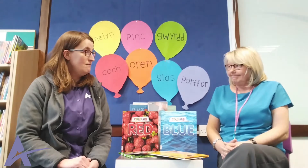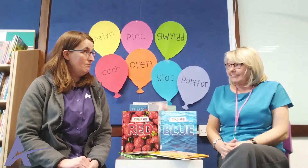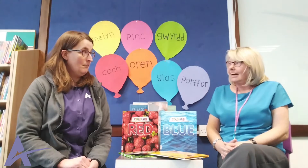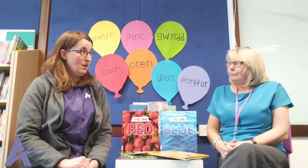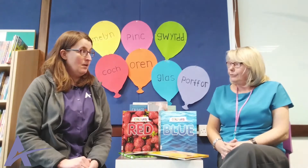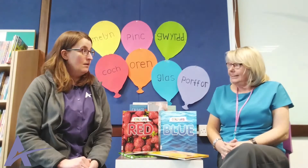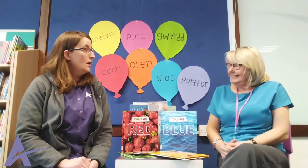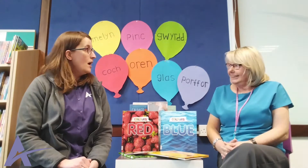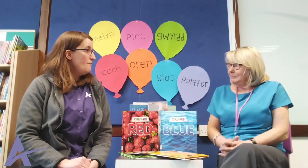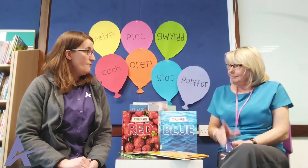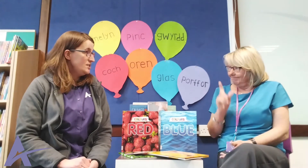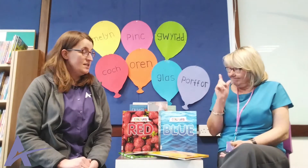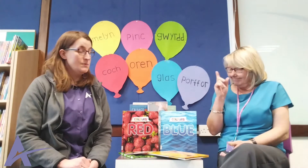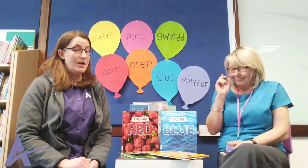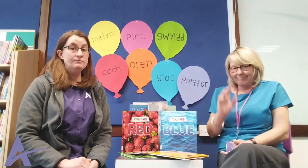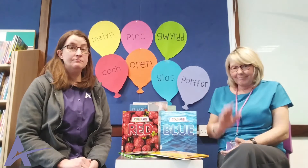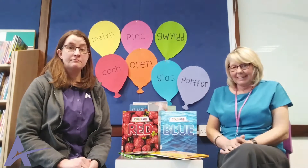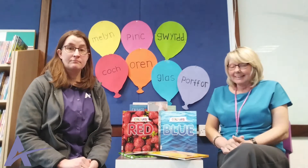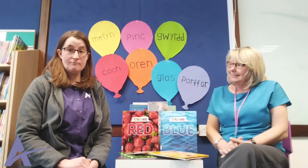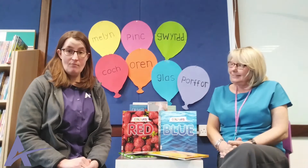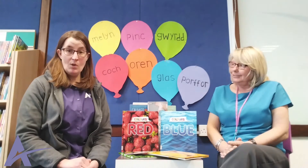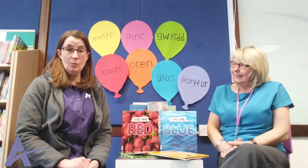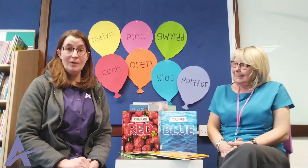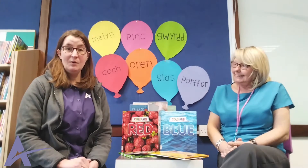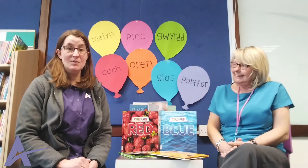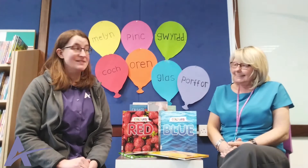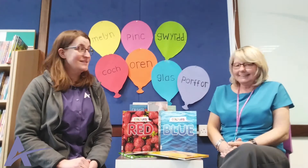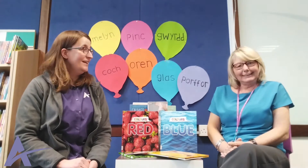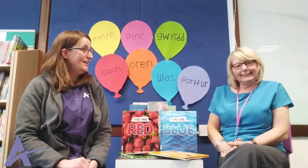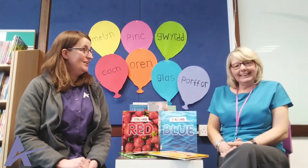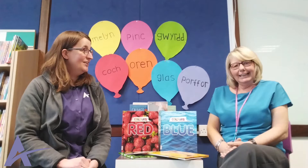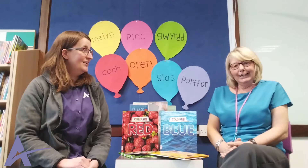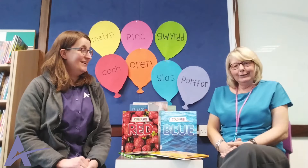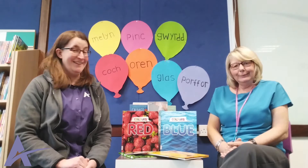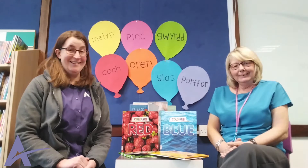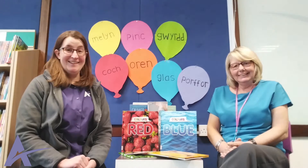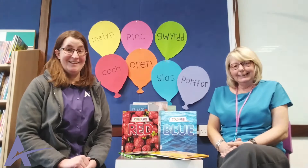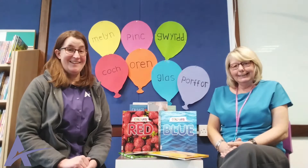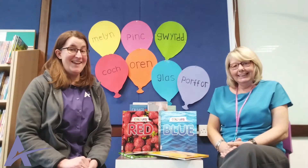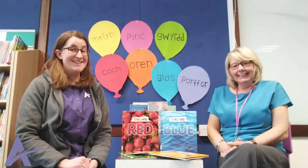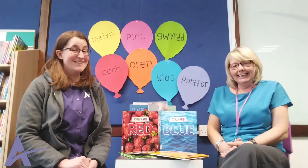And Freddie. And Freddie as well. So we will see. Sing hello to Lily. Yes.